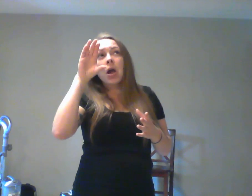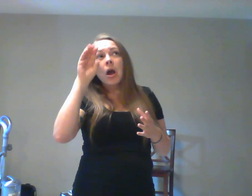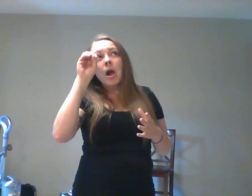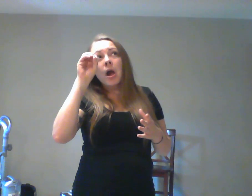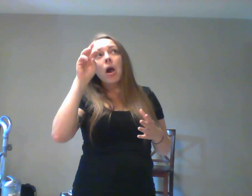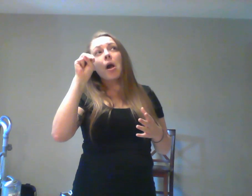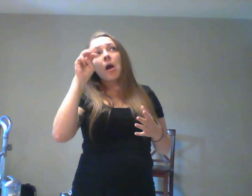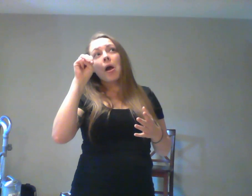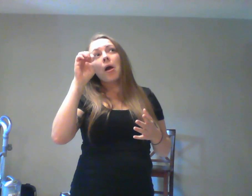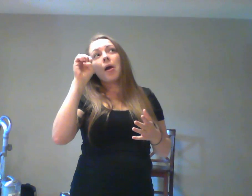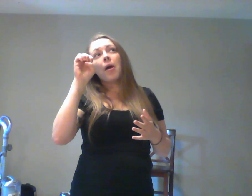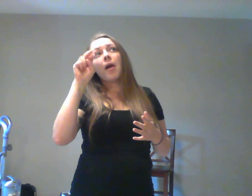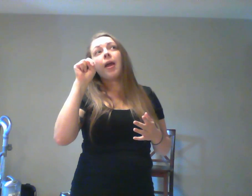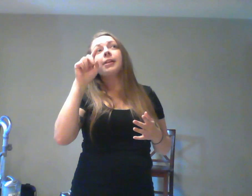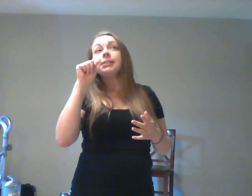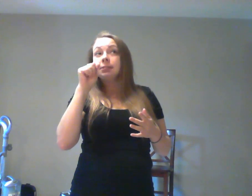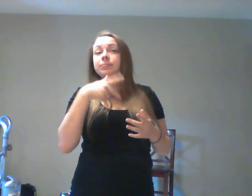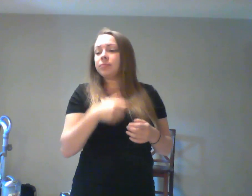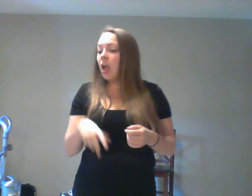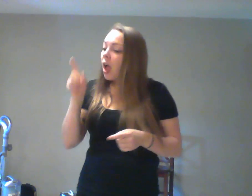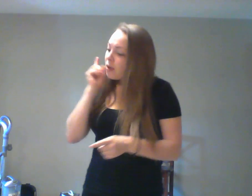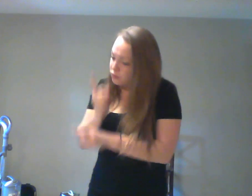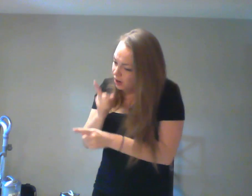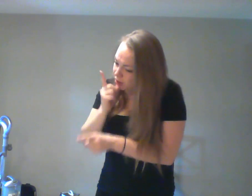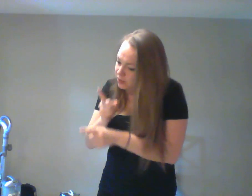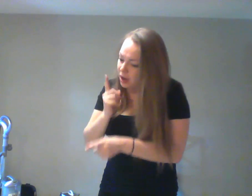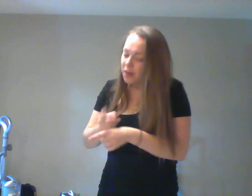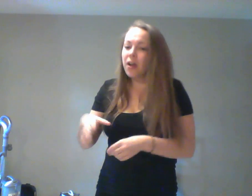head. Because you know Miss Barbie at the movie theaters, what she do all the time?